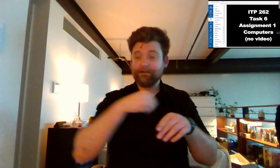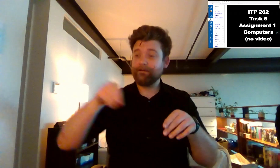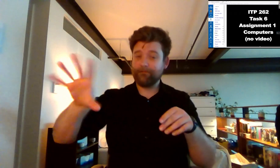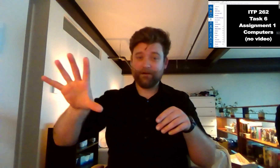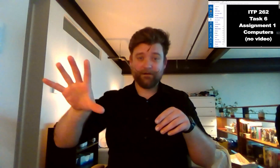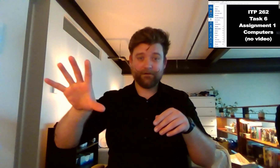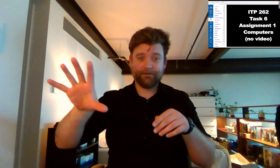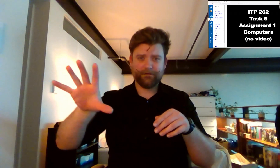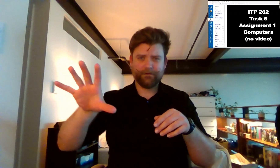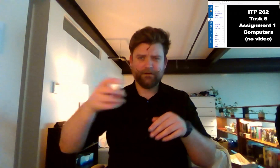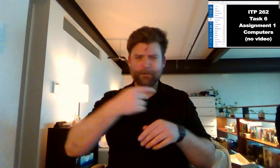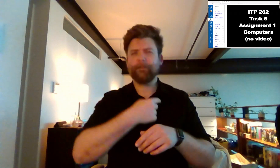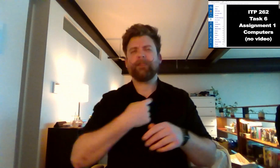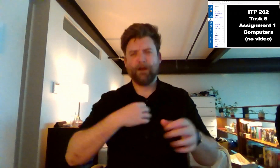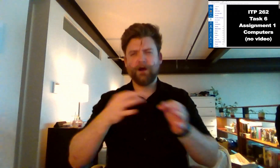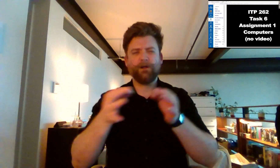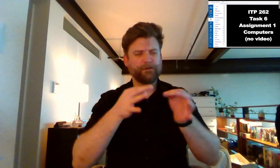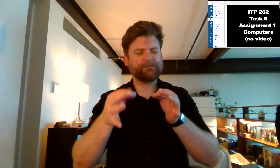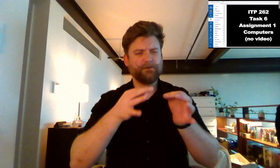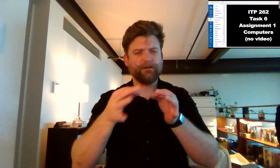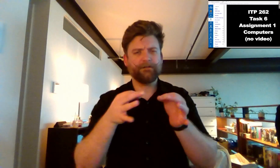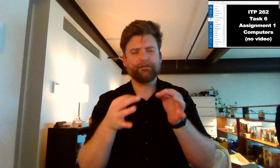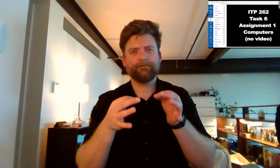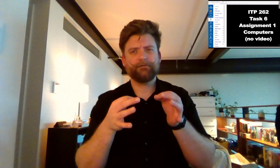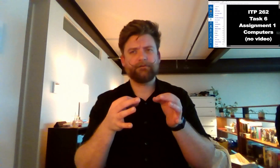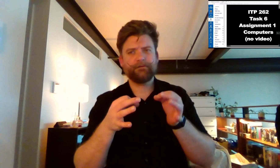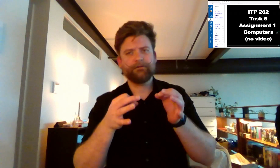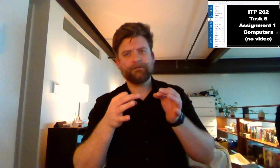what happens. Let me explain what happens.